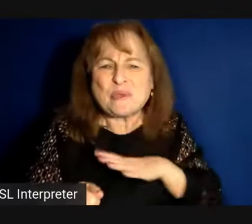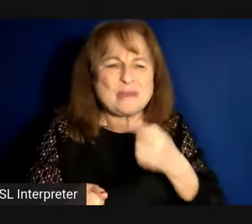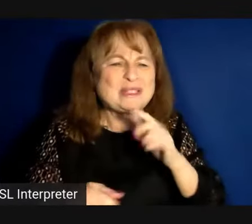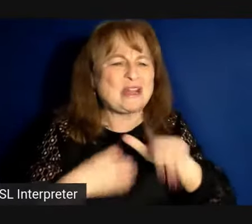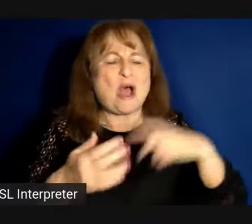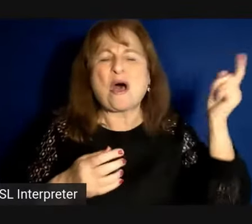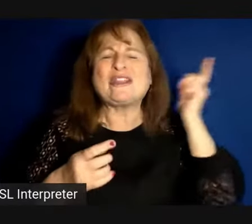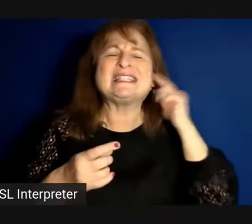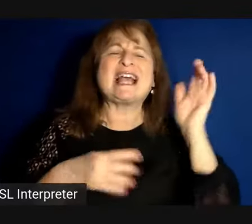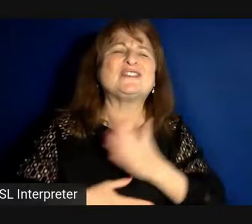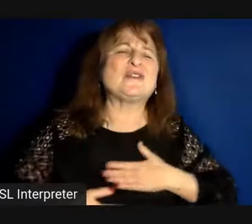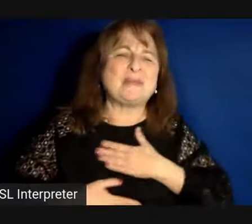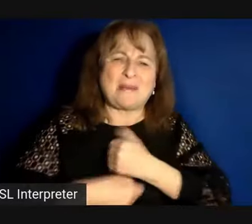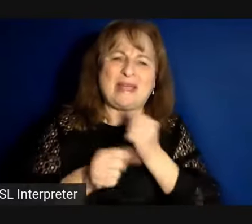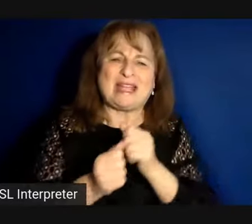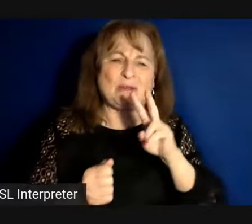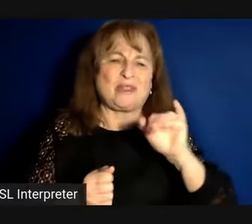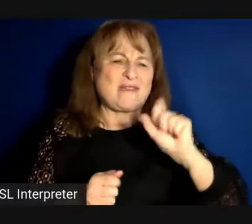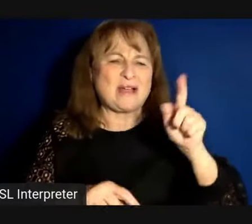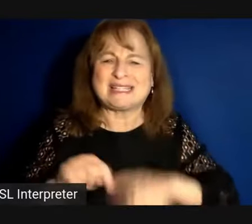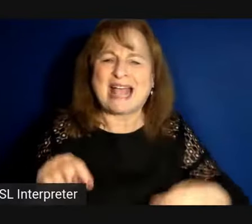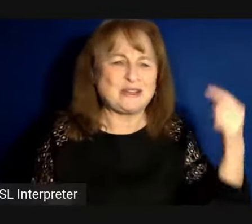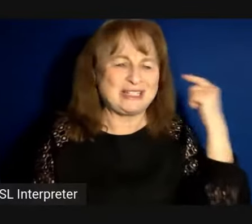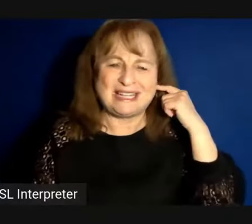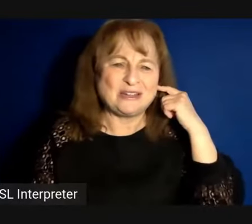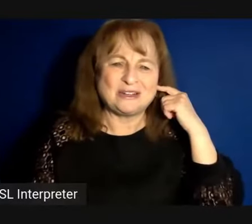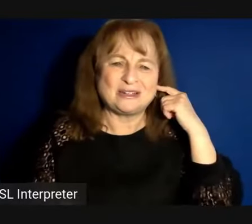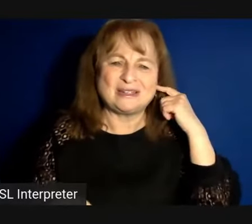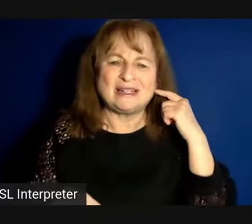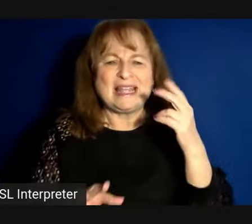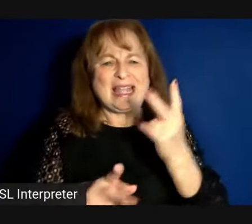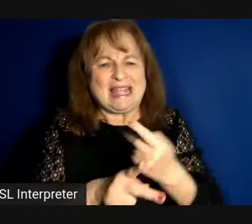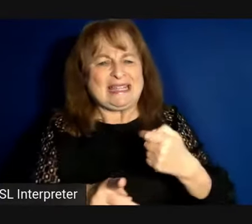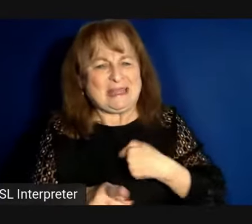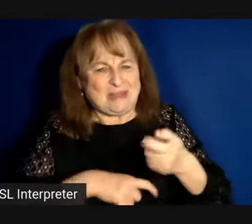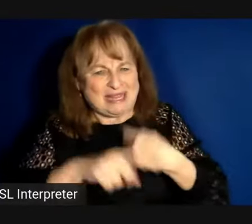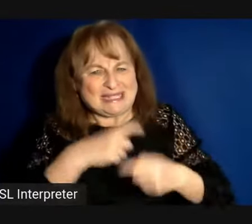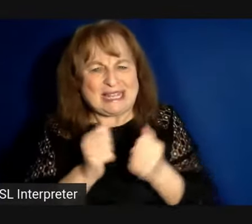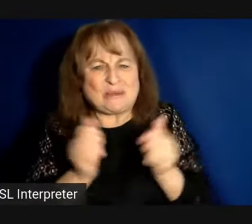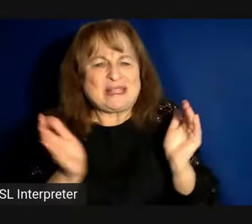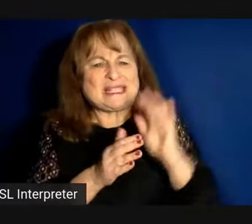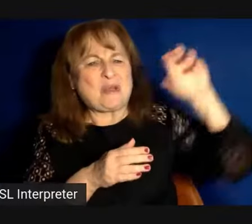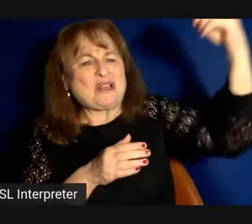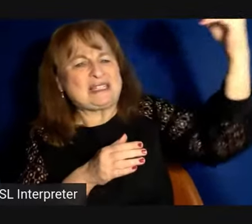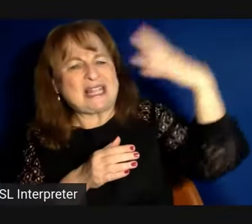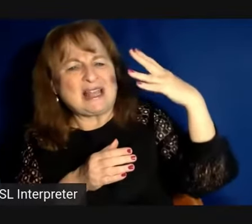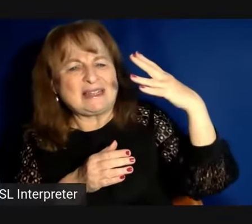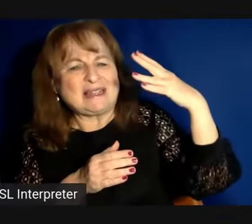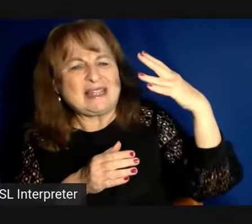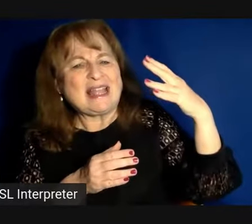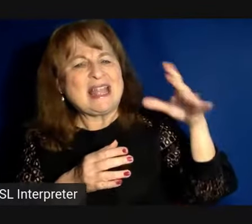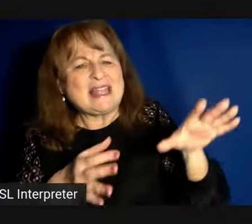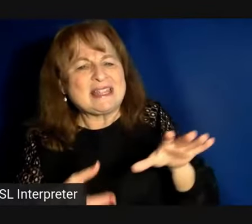sounds for pleasure were made with vowels i couldn't hear keep me instead with this small sun that